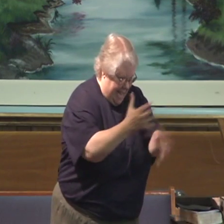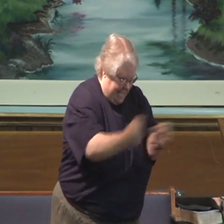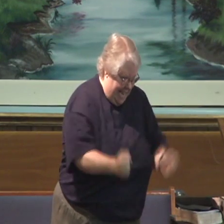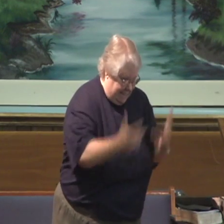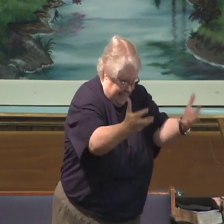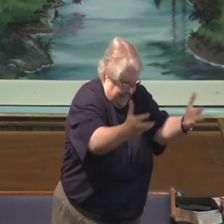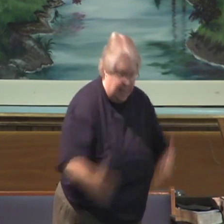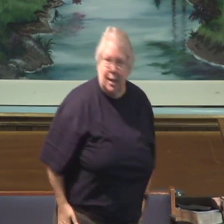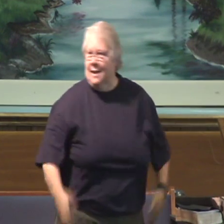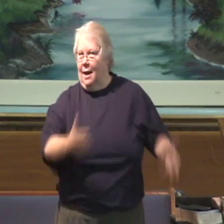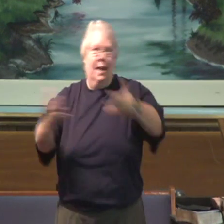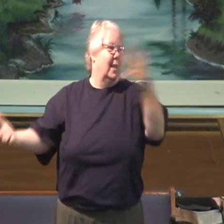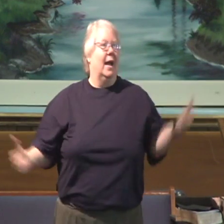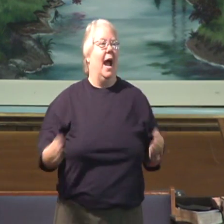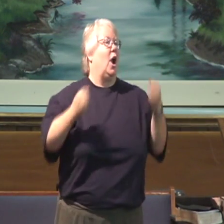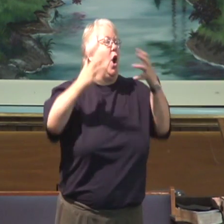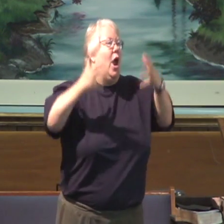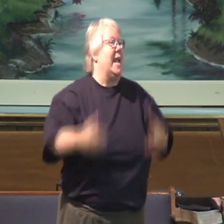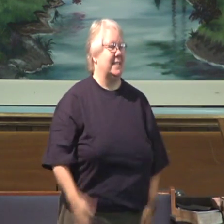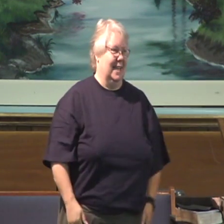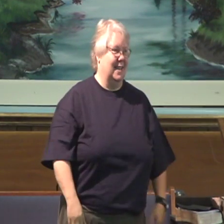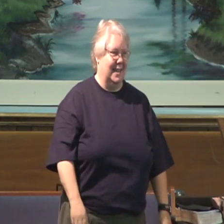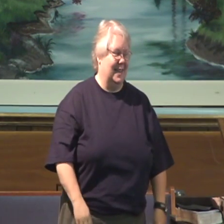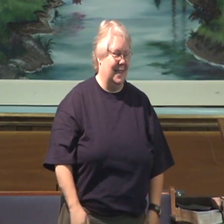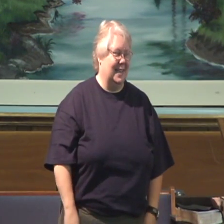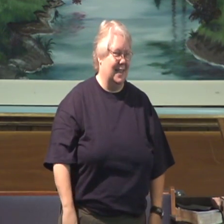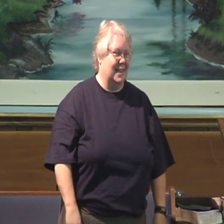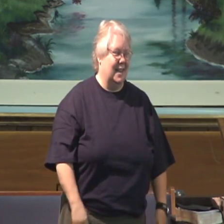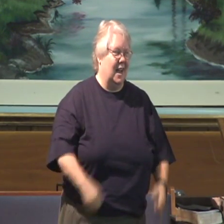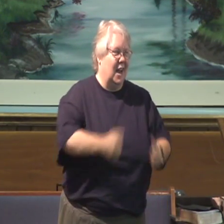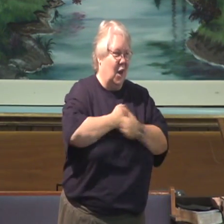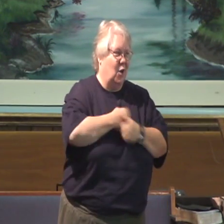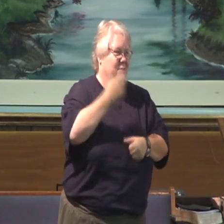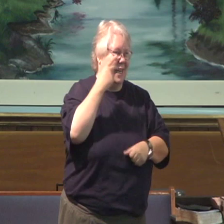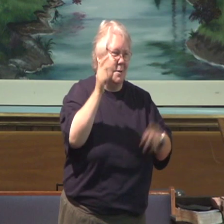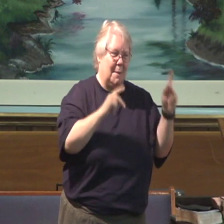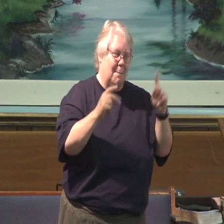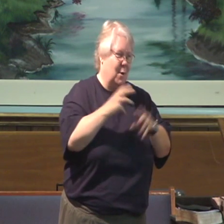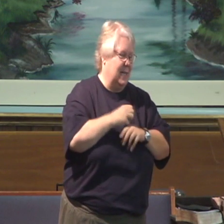gets saved. I go crazy. I love seeing people get